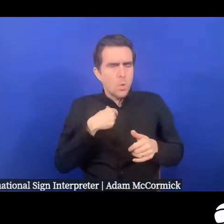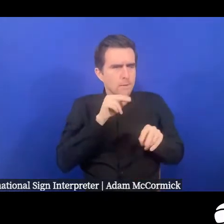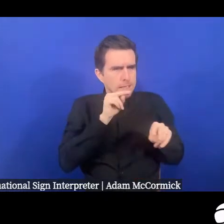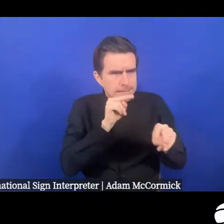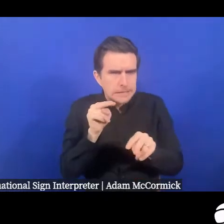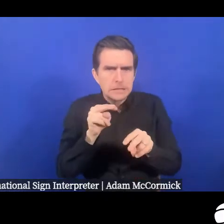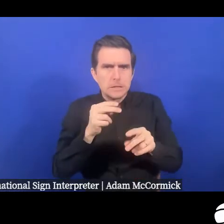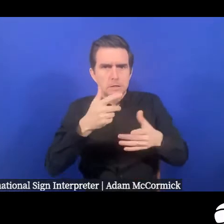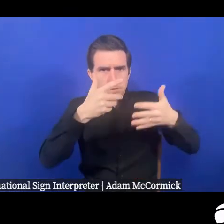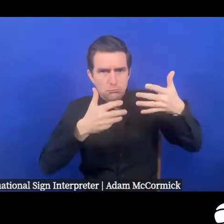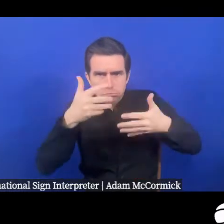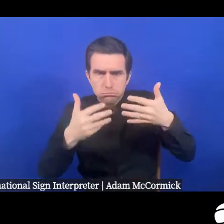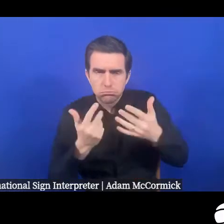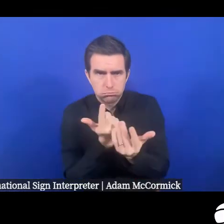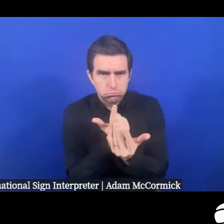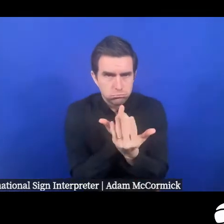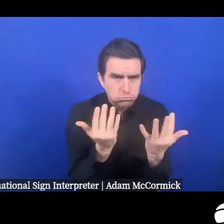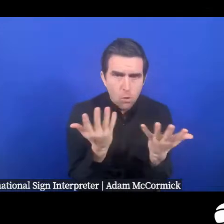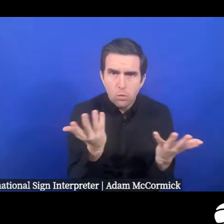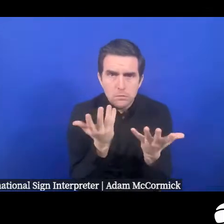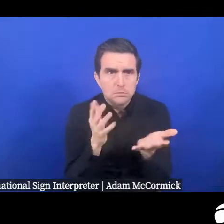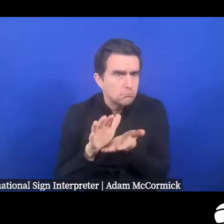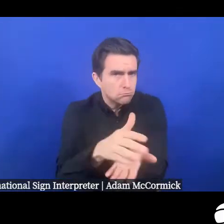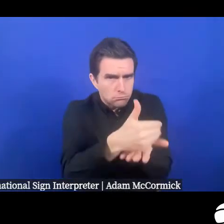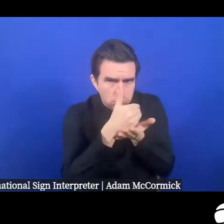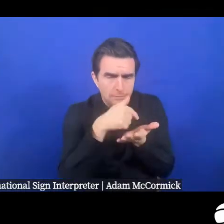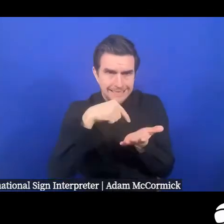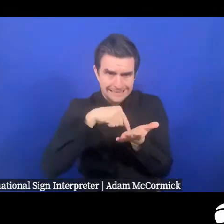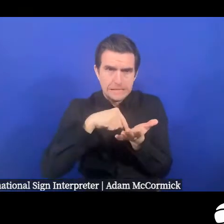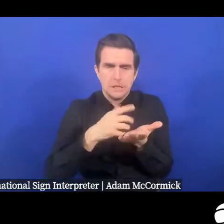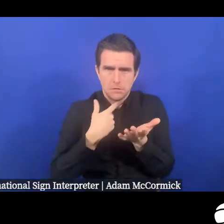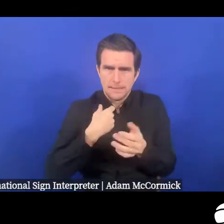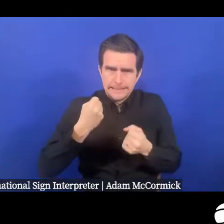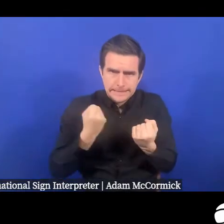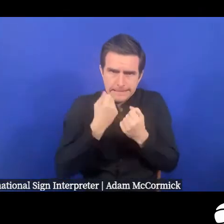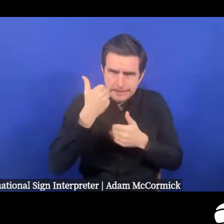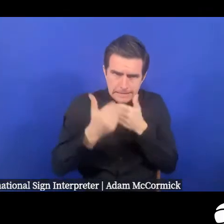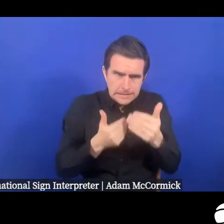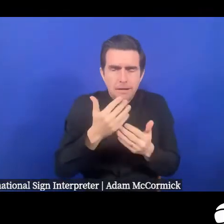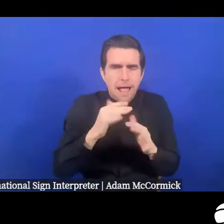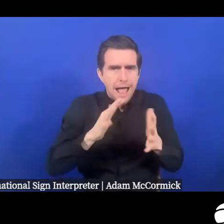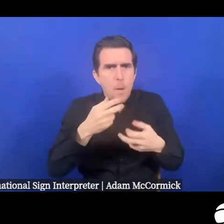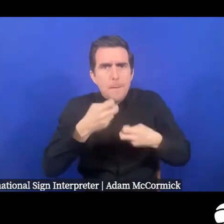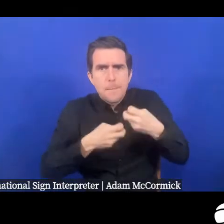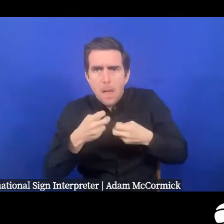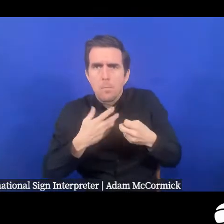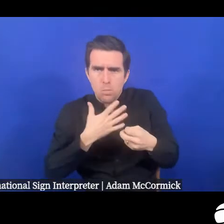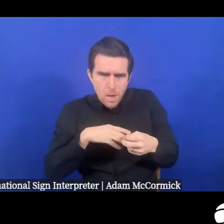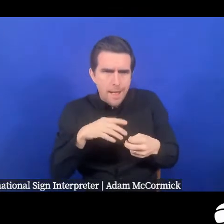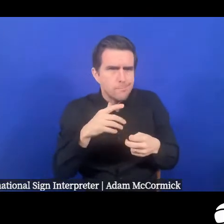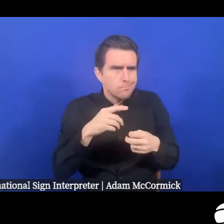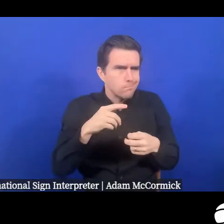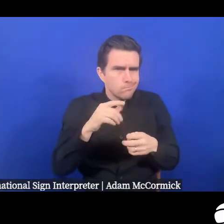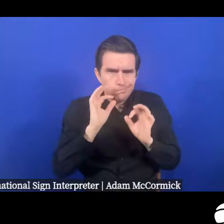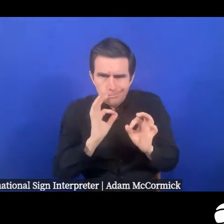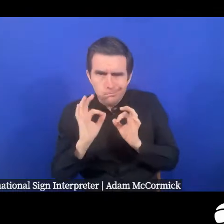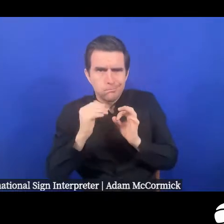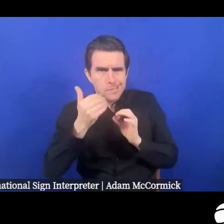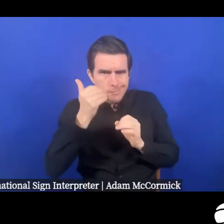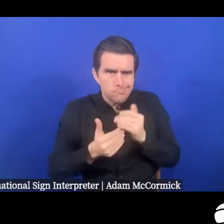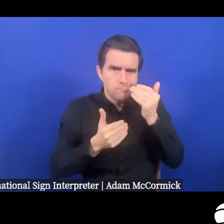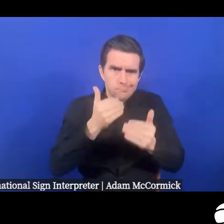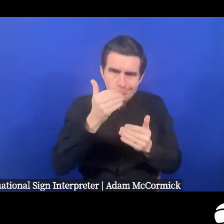effective. This will happen here inside our ministry, inside of our departments itself, and inside the society,